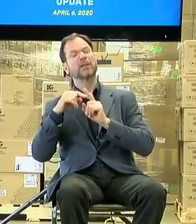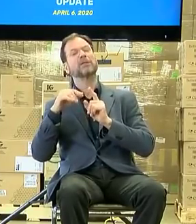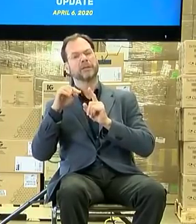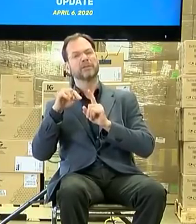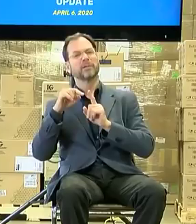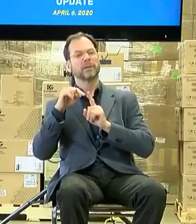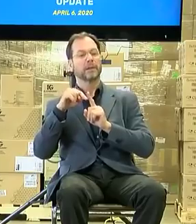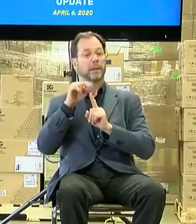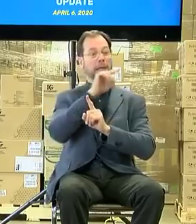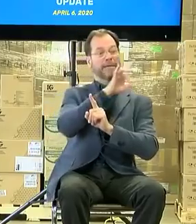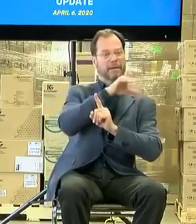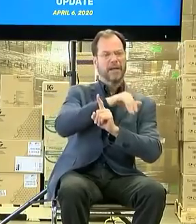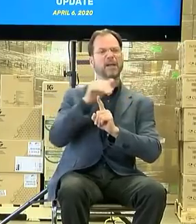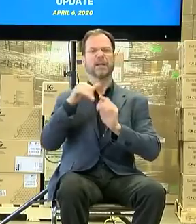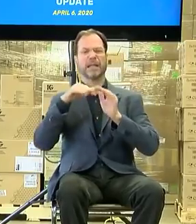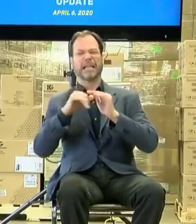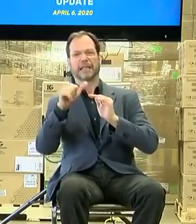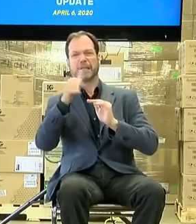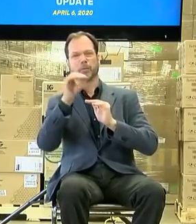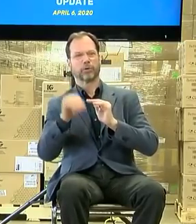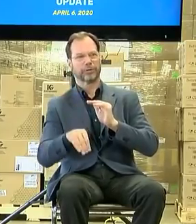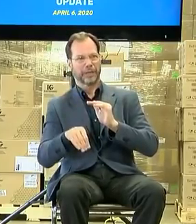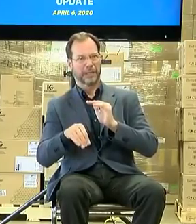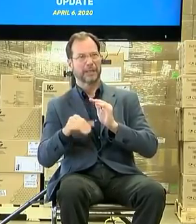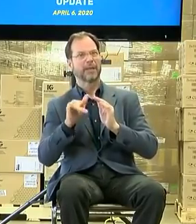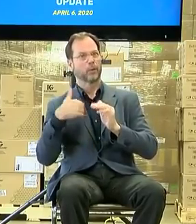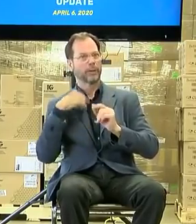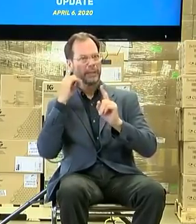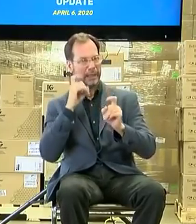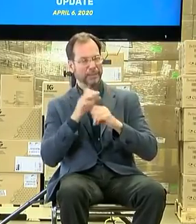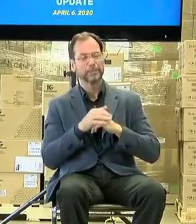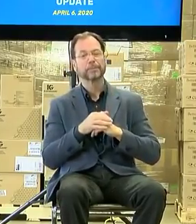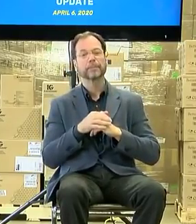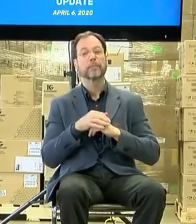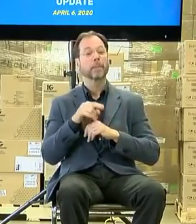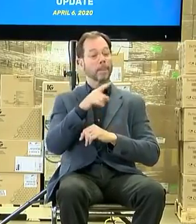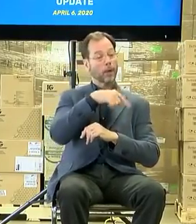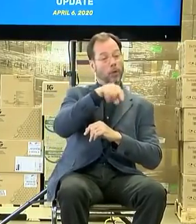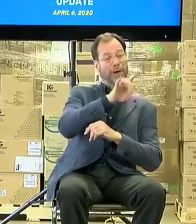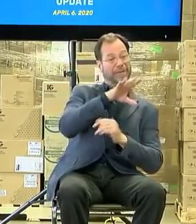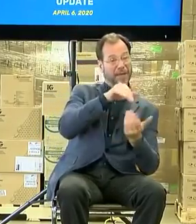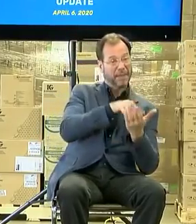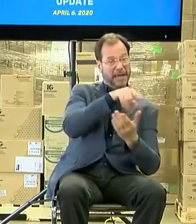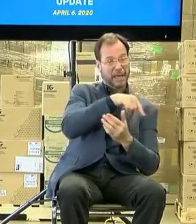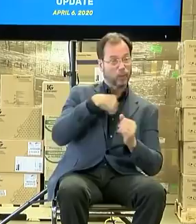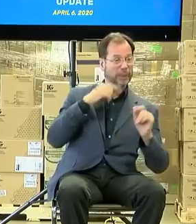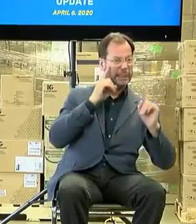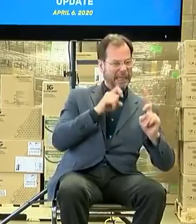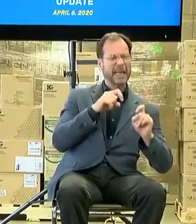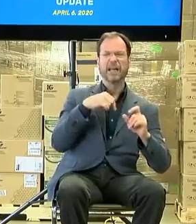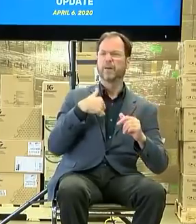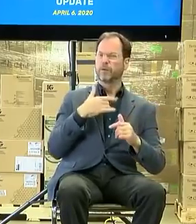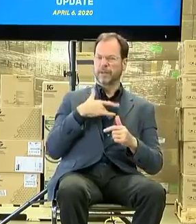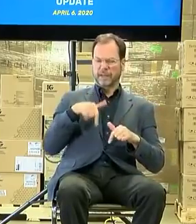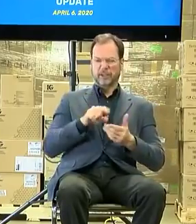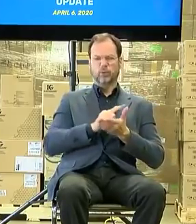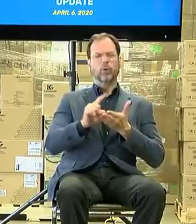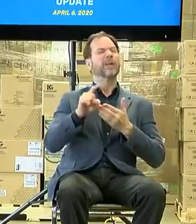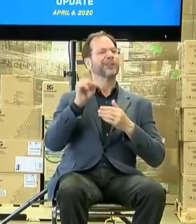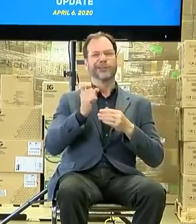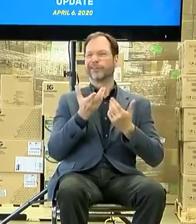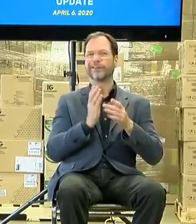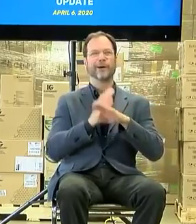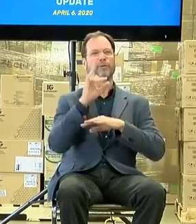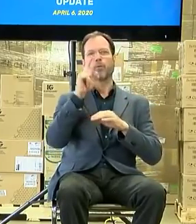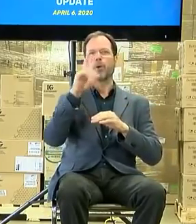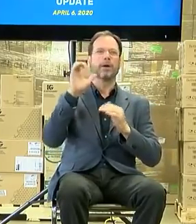10% of everyone who is tested. By the way, of the people who are tested, we should easily this week exceed